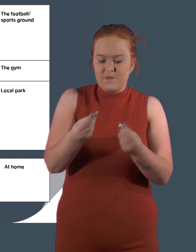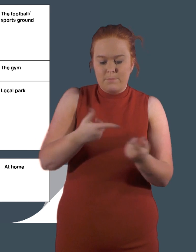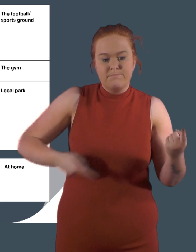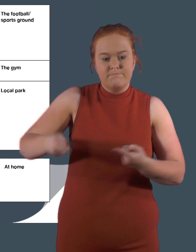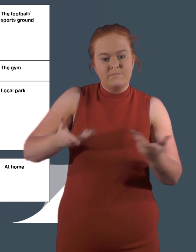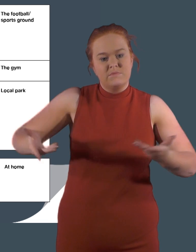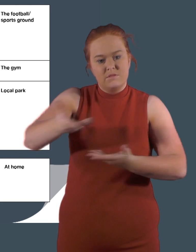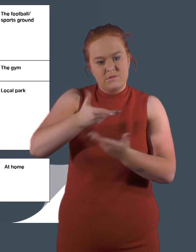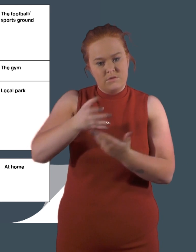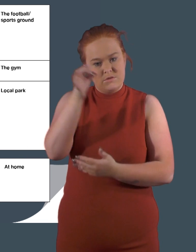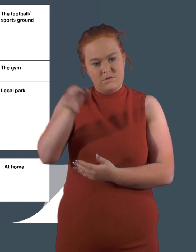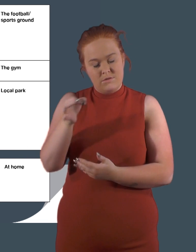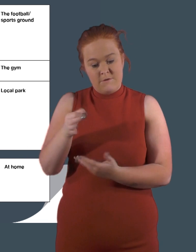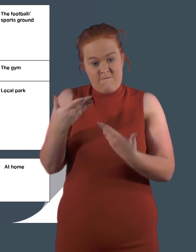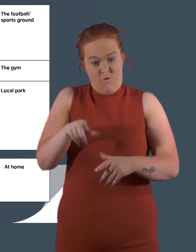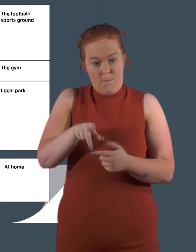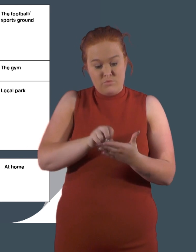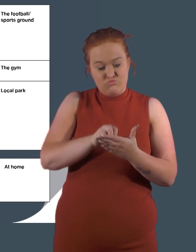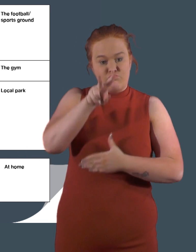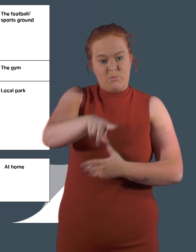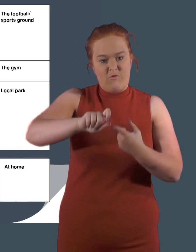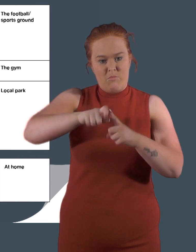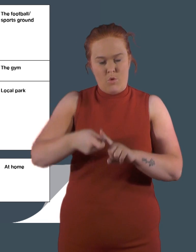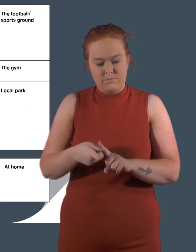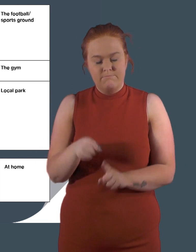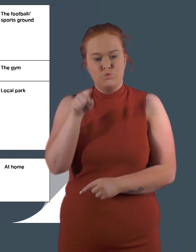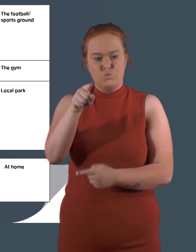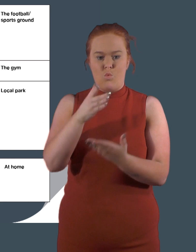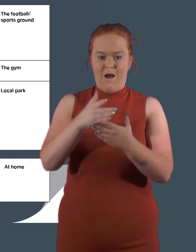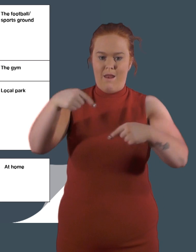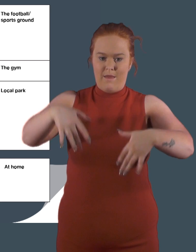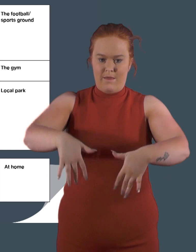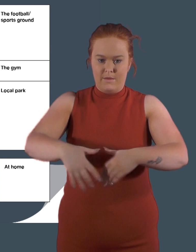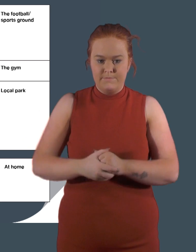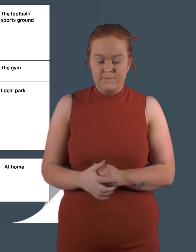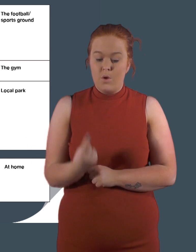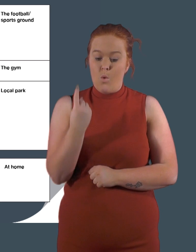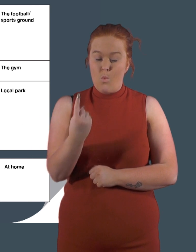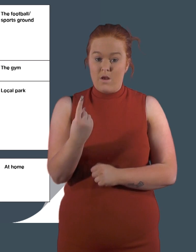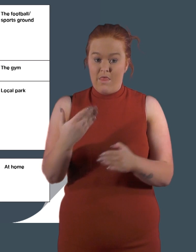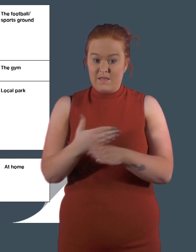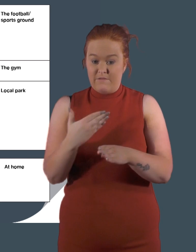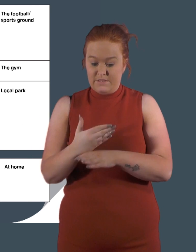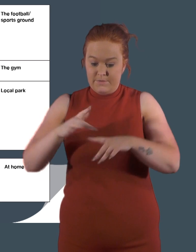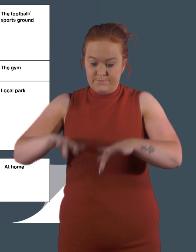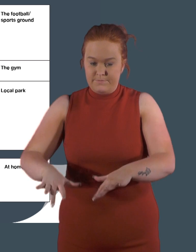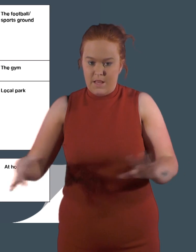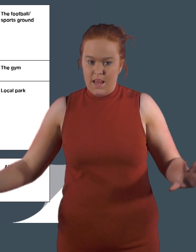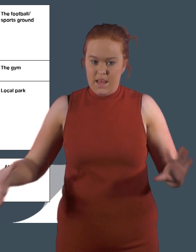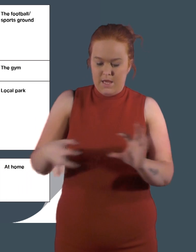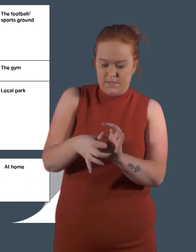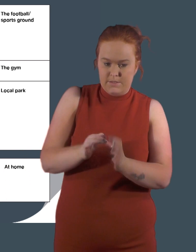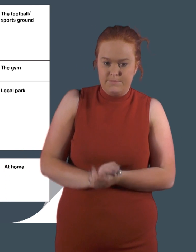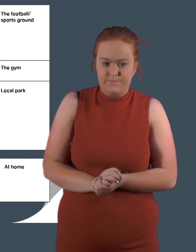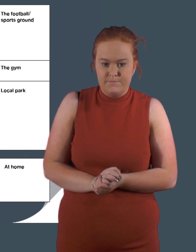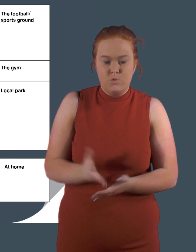reasonably sized town in Scotland. They're recognisable landmarks. And this is so that the